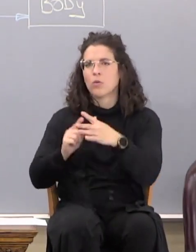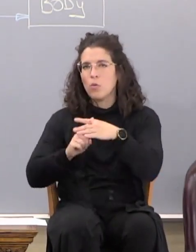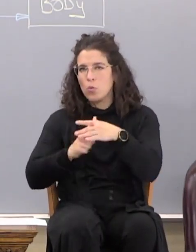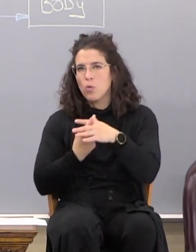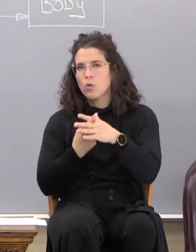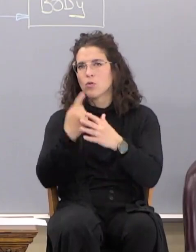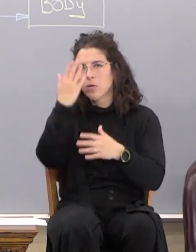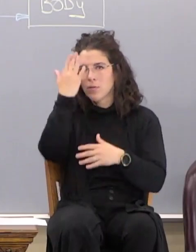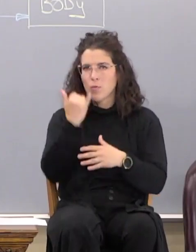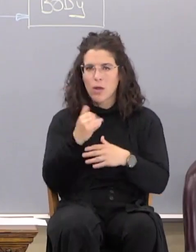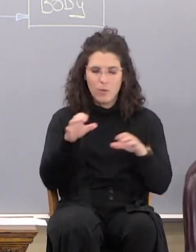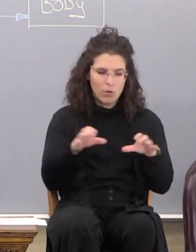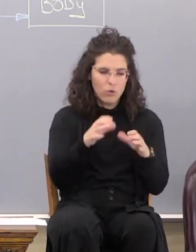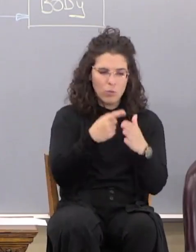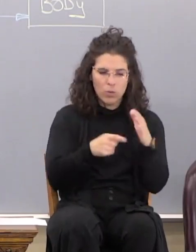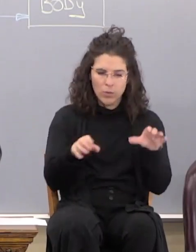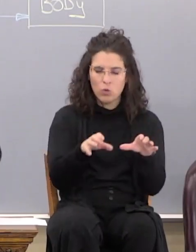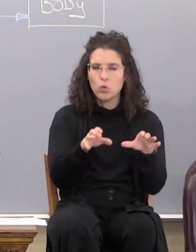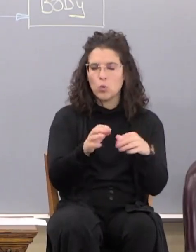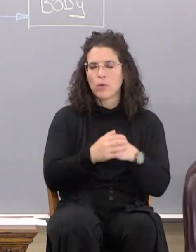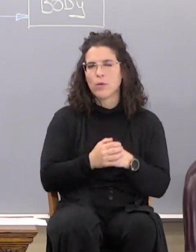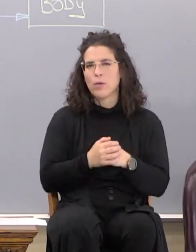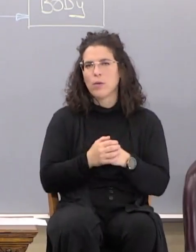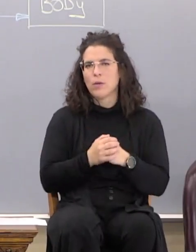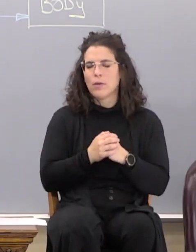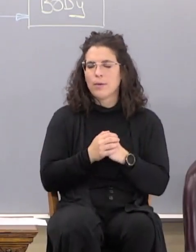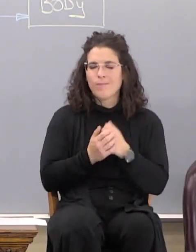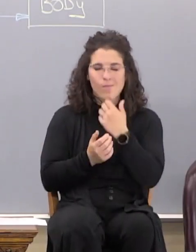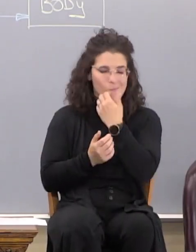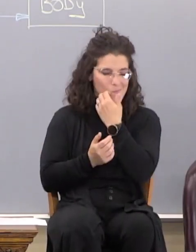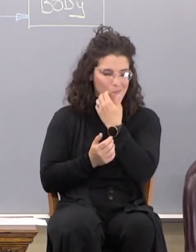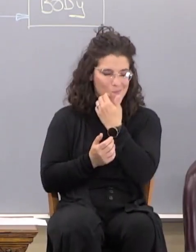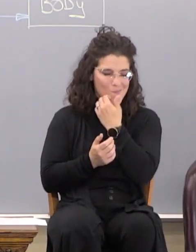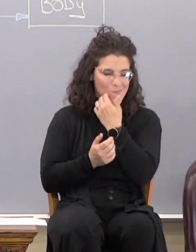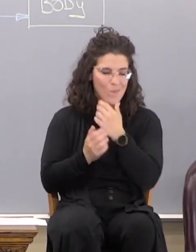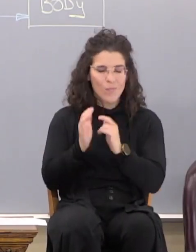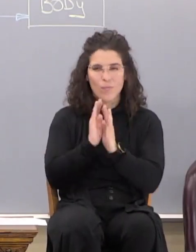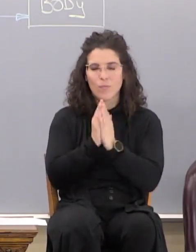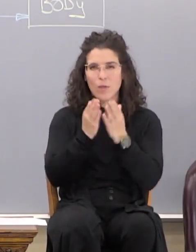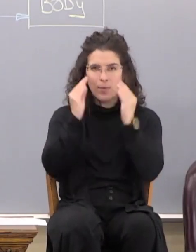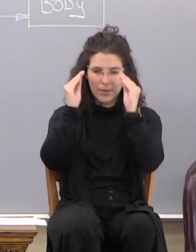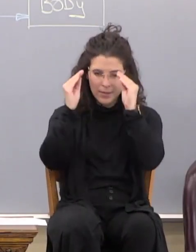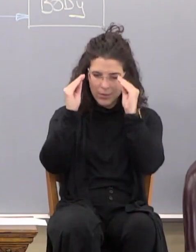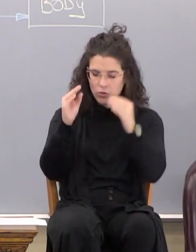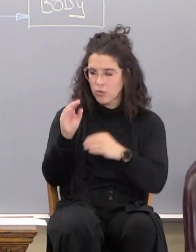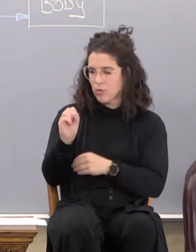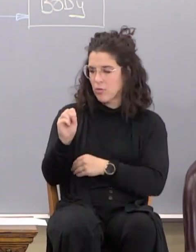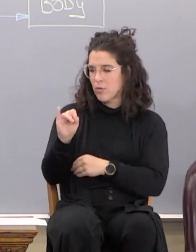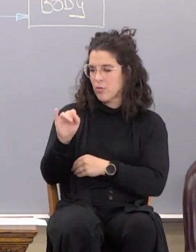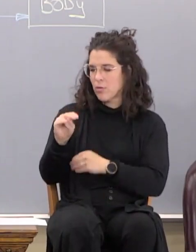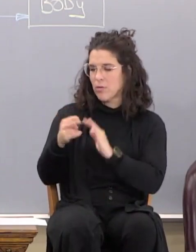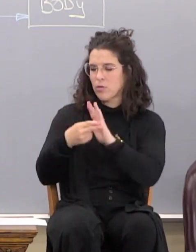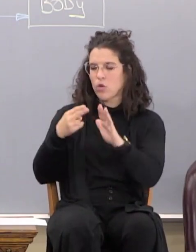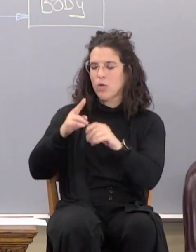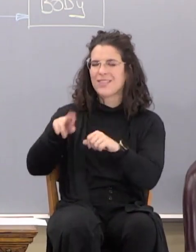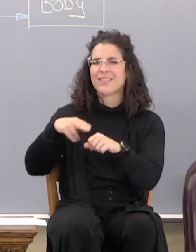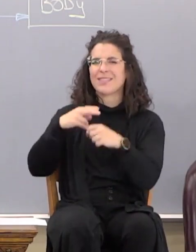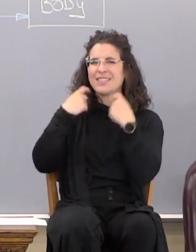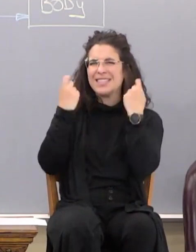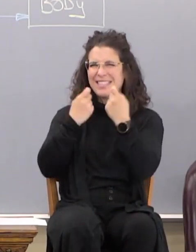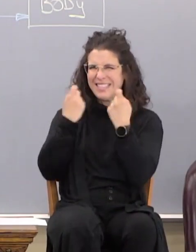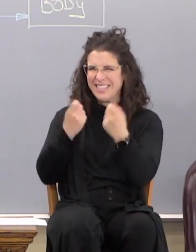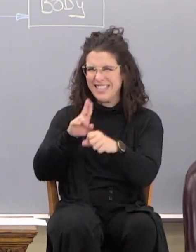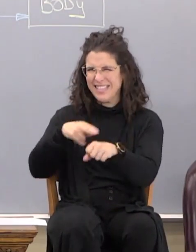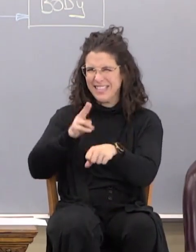of why we do what we do. And in Bible teachers, they call sin your sin nature. That is the core